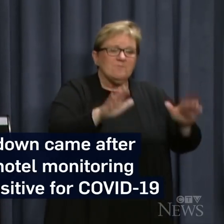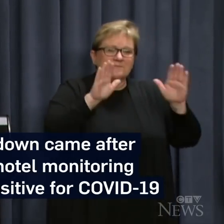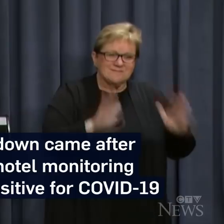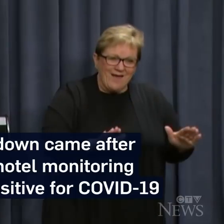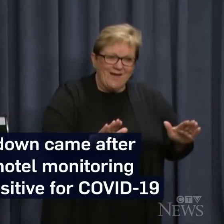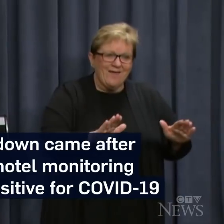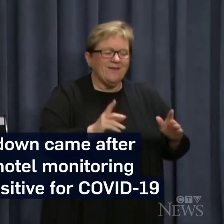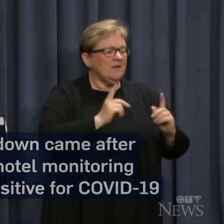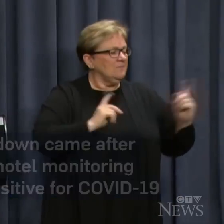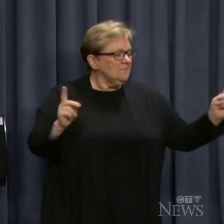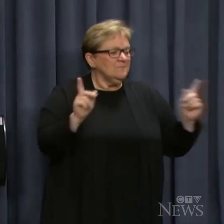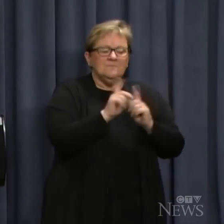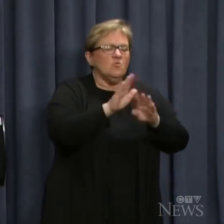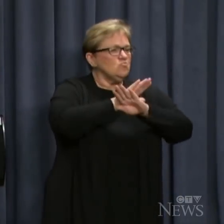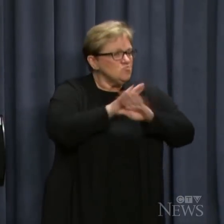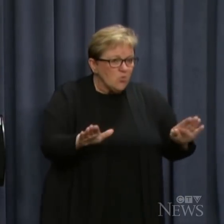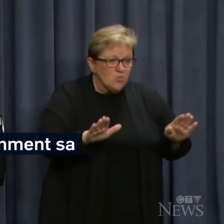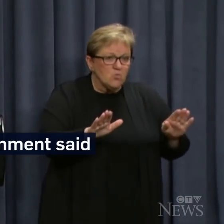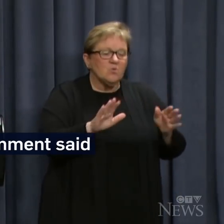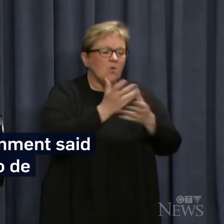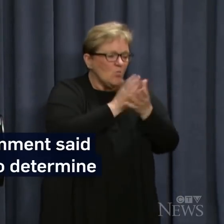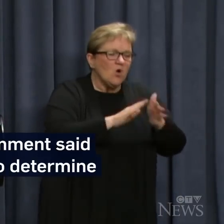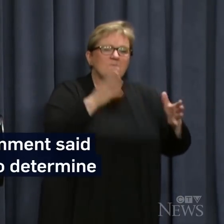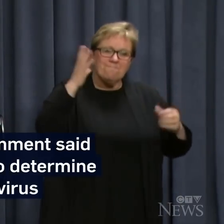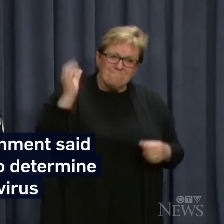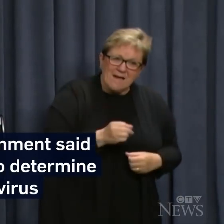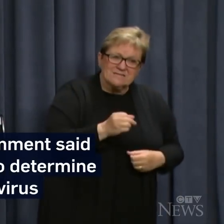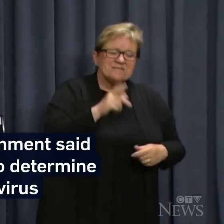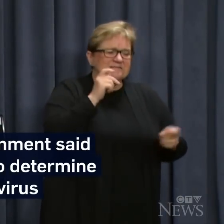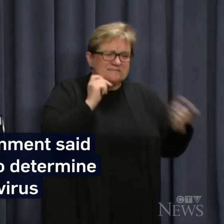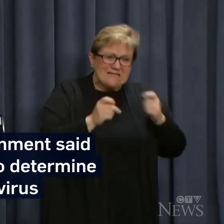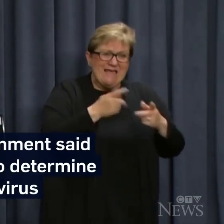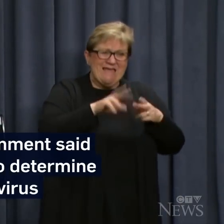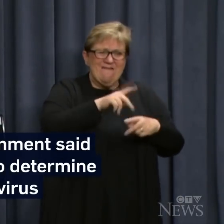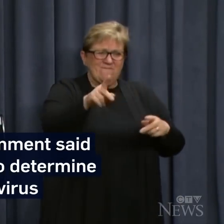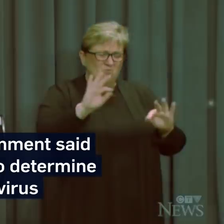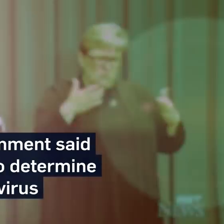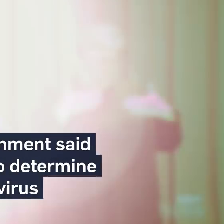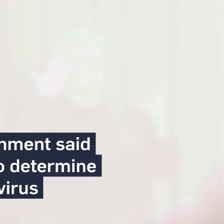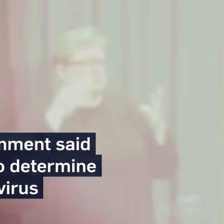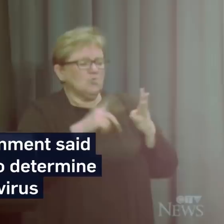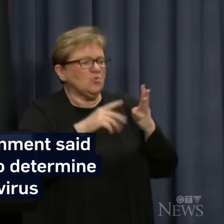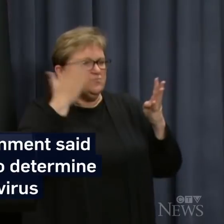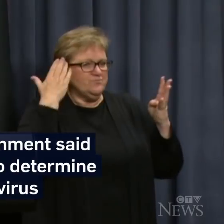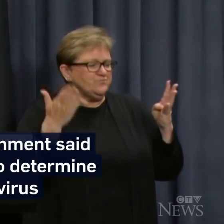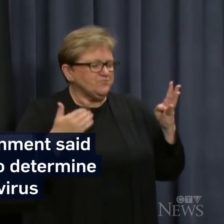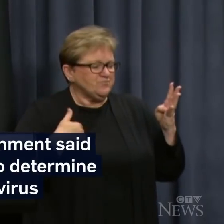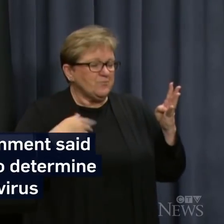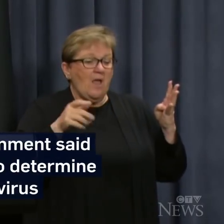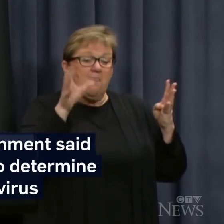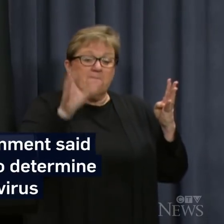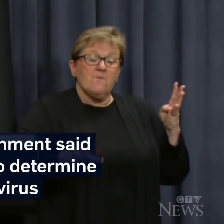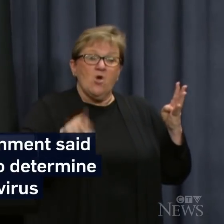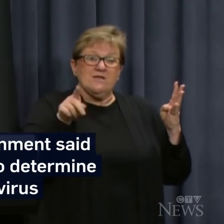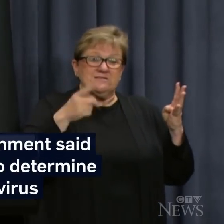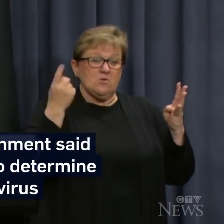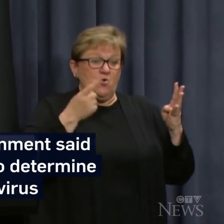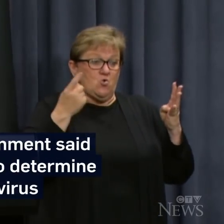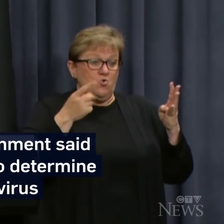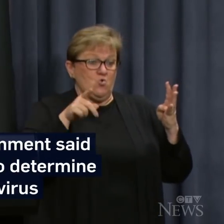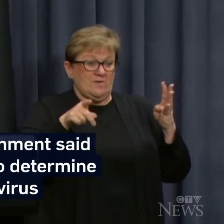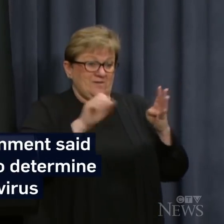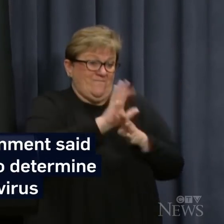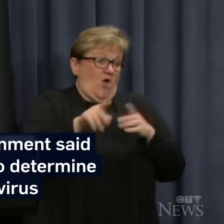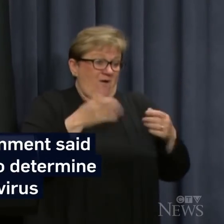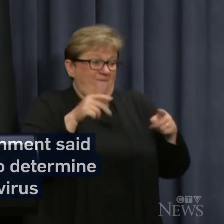maintain physical distancing and personal hygiene, and get tested if you have symptoms. The person on the floor who was